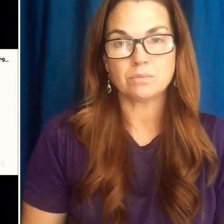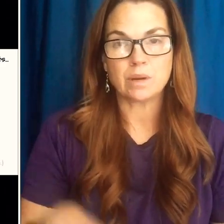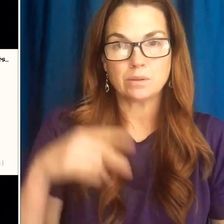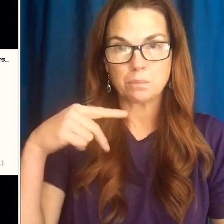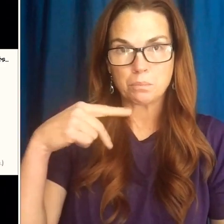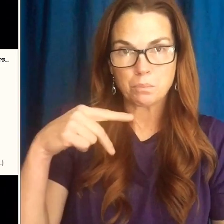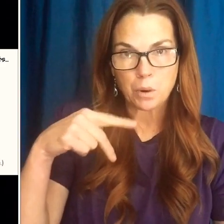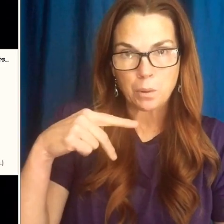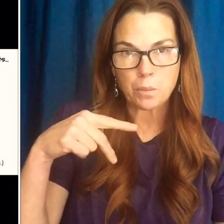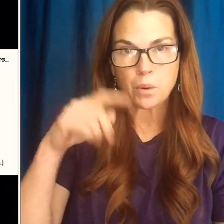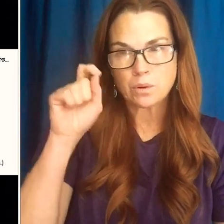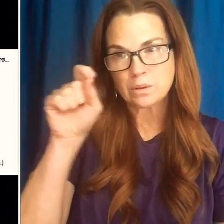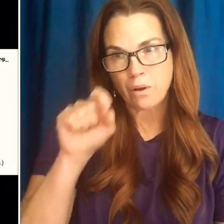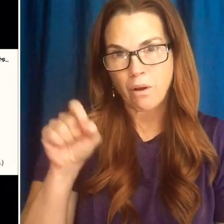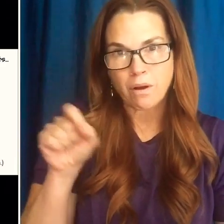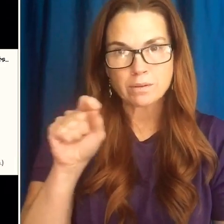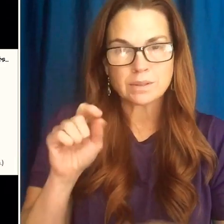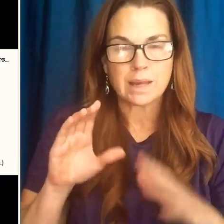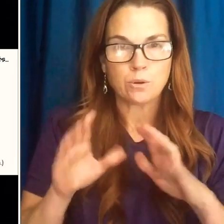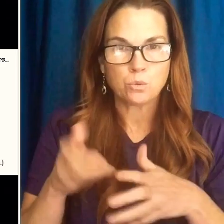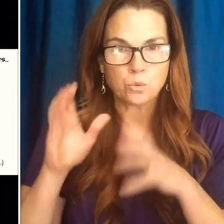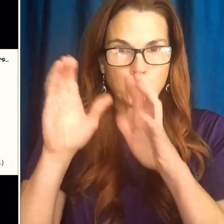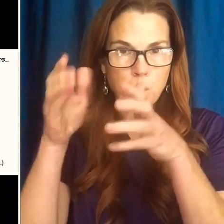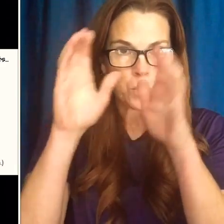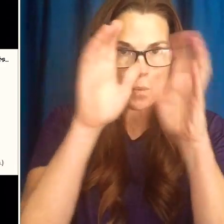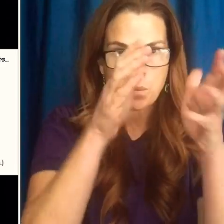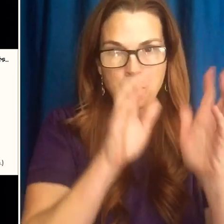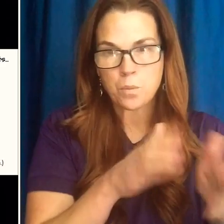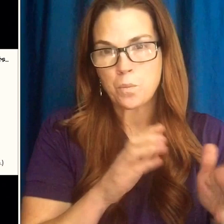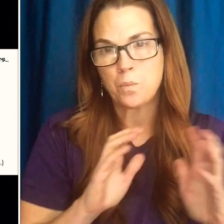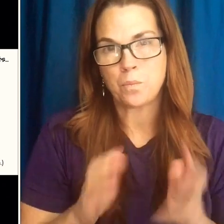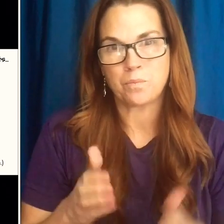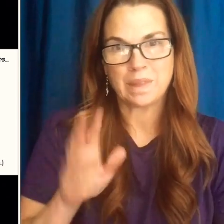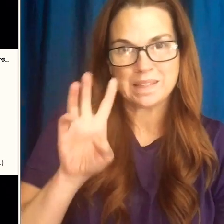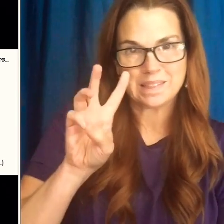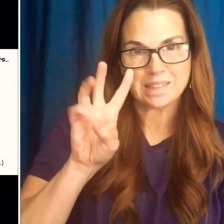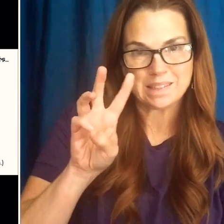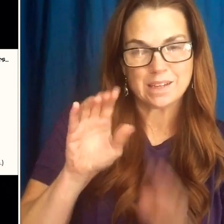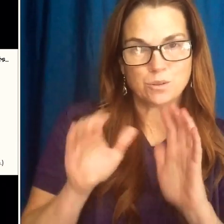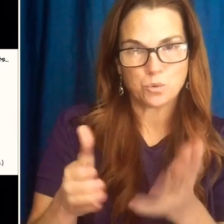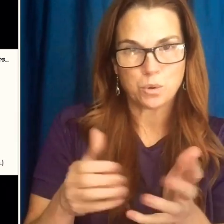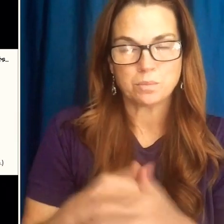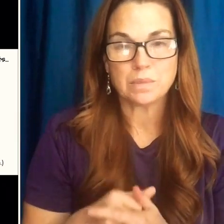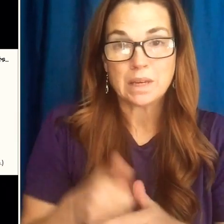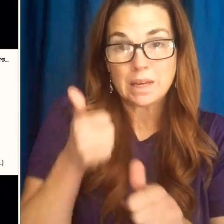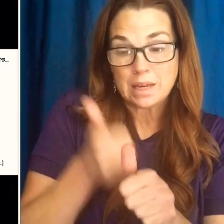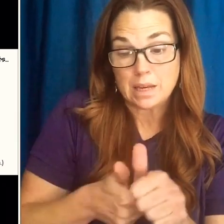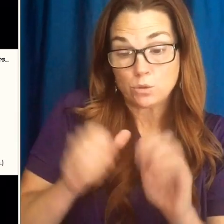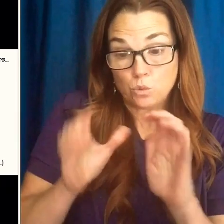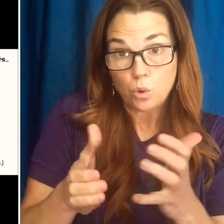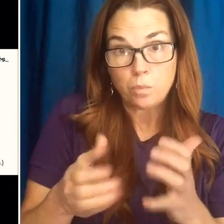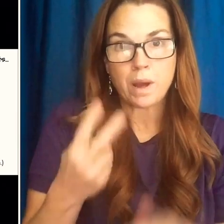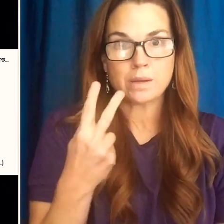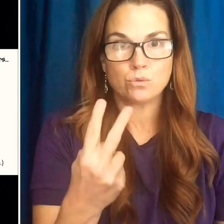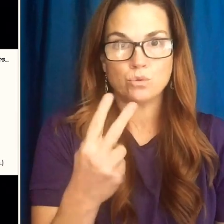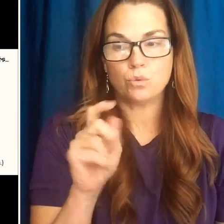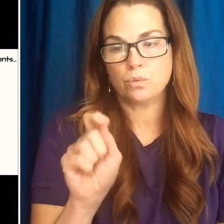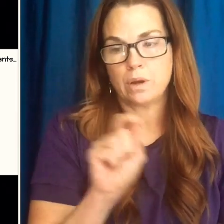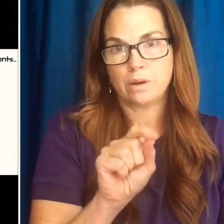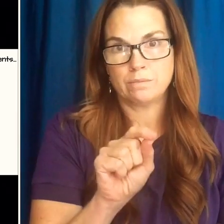groups. Each group has 2 dots. This solution is a whole number of 2 dots per group.